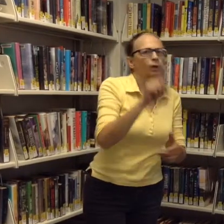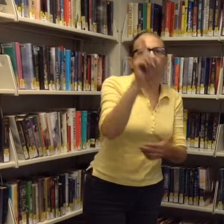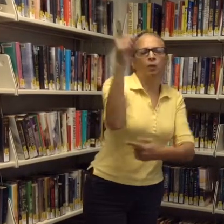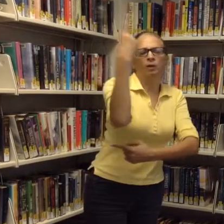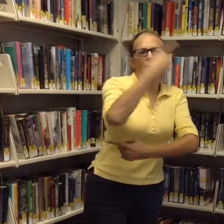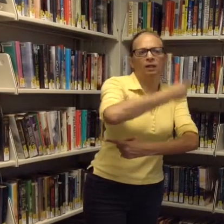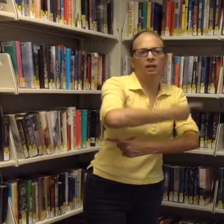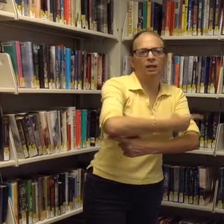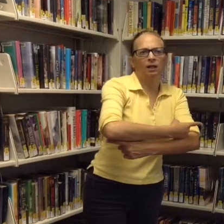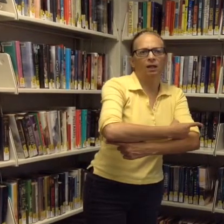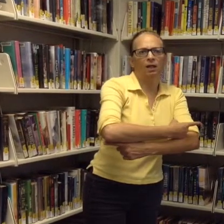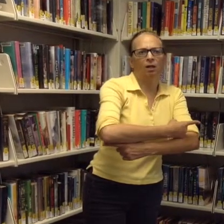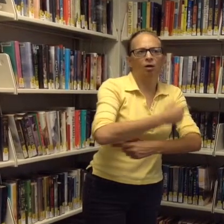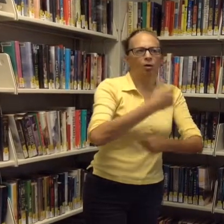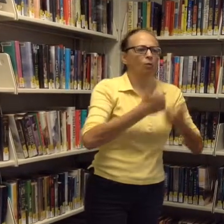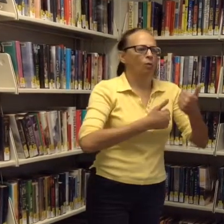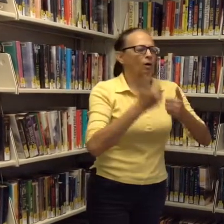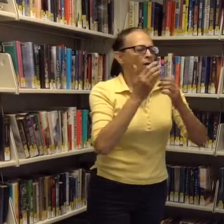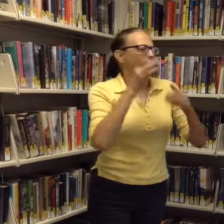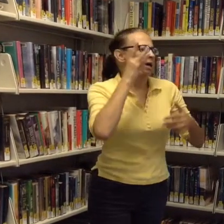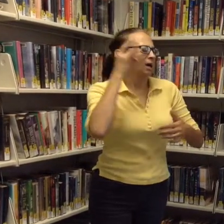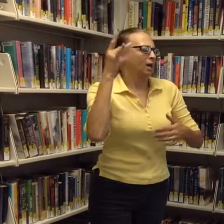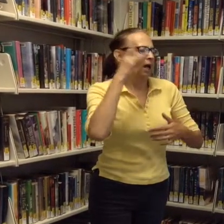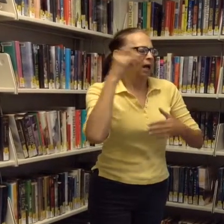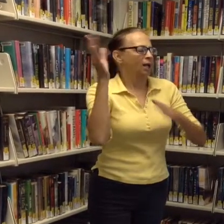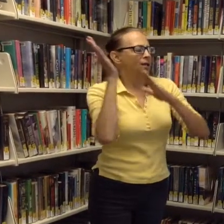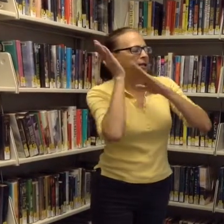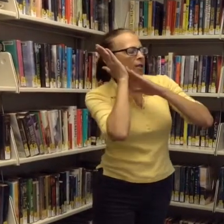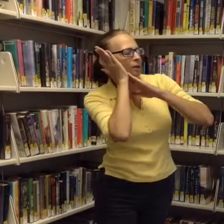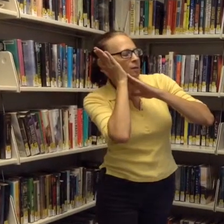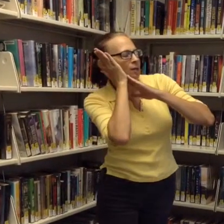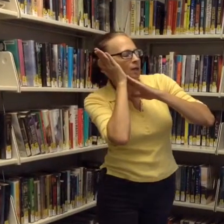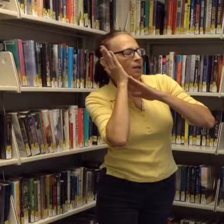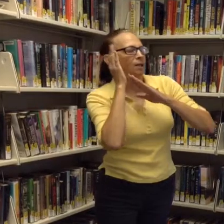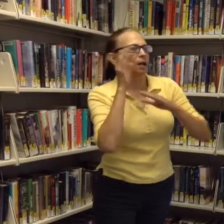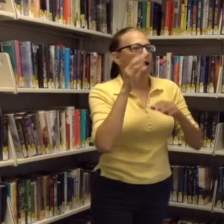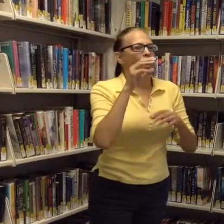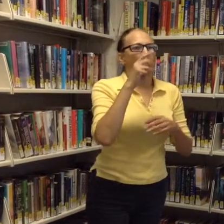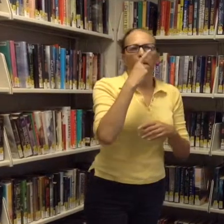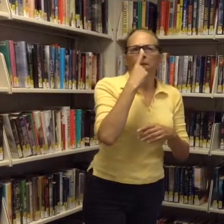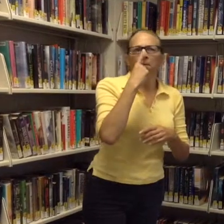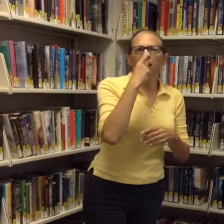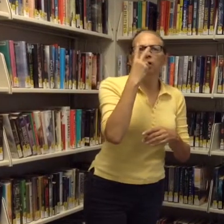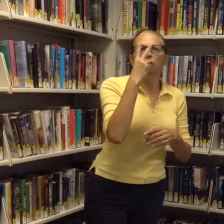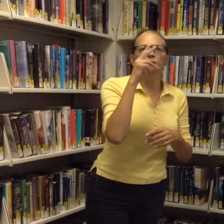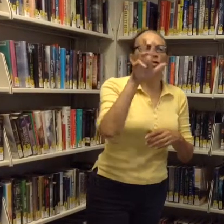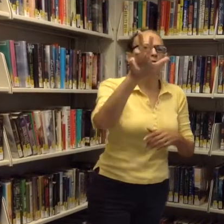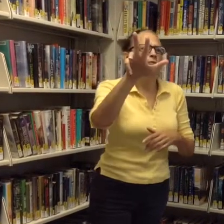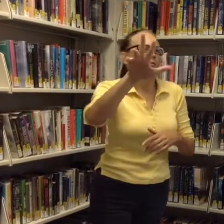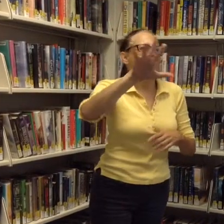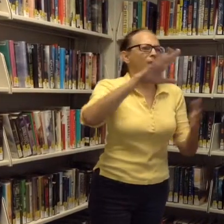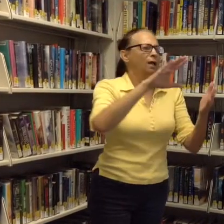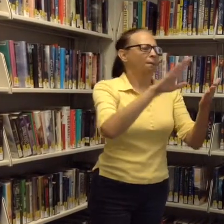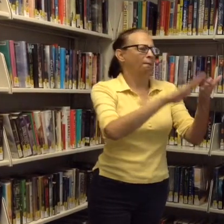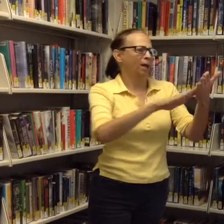One day, while the cat was asleep, the mice saw three jars of paint.